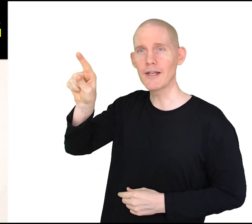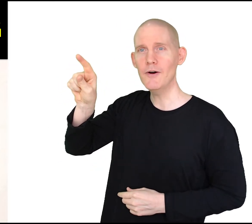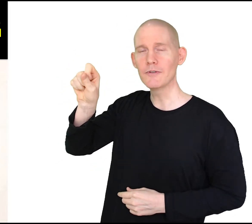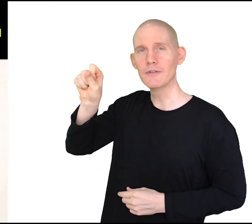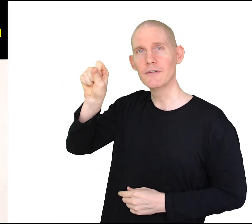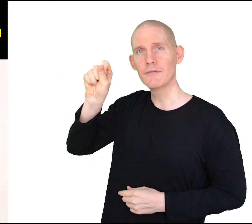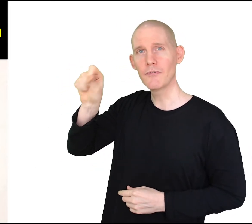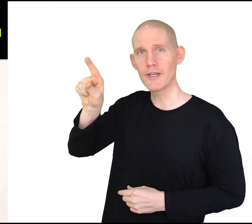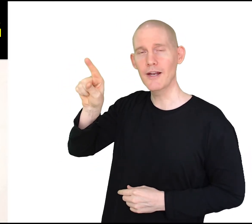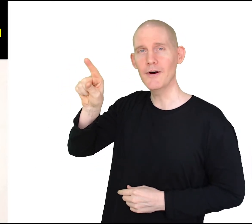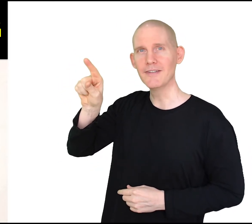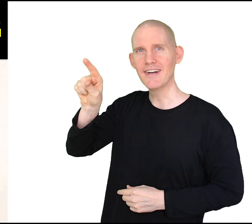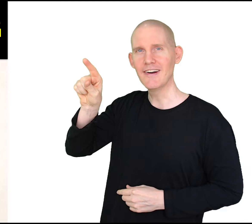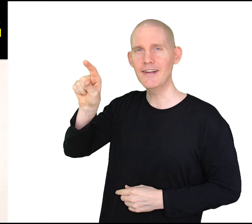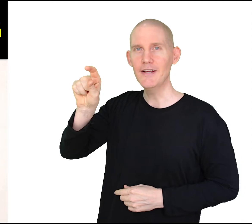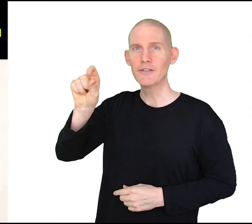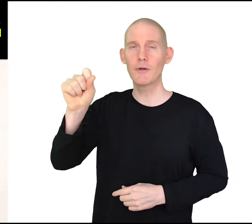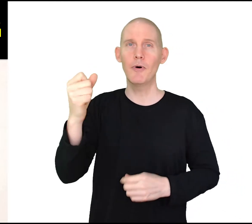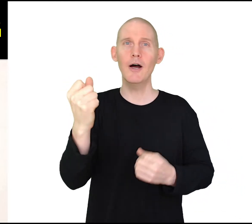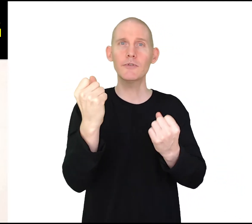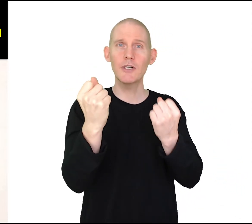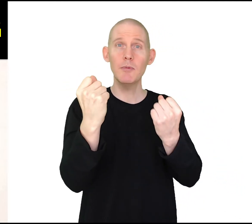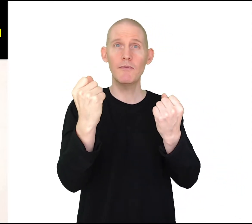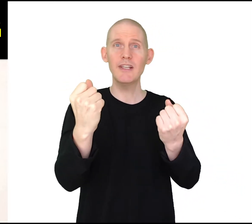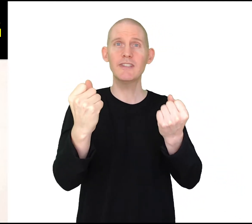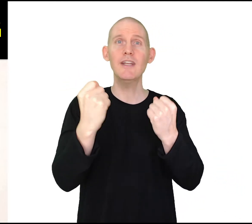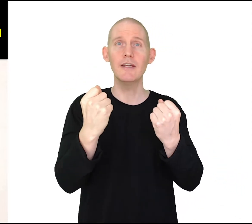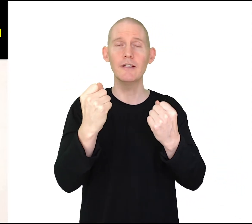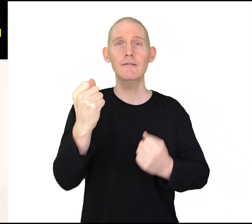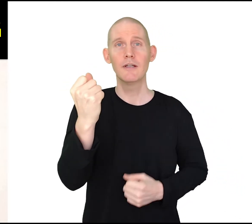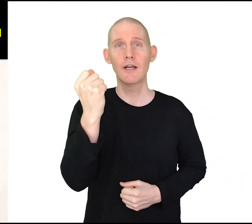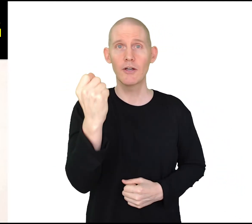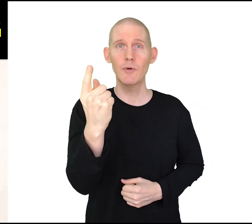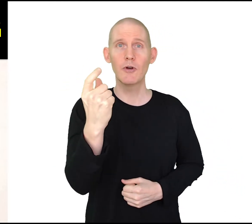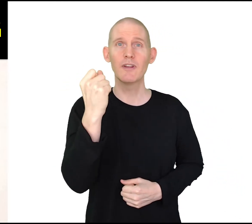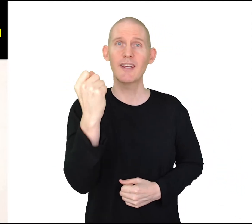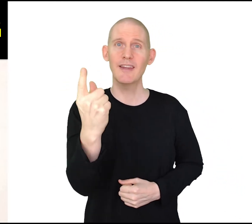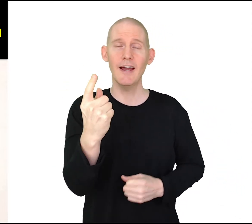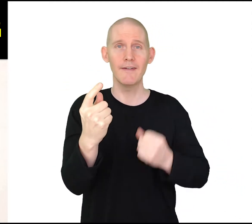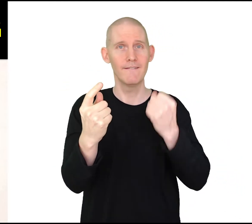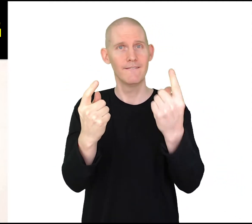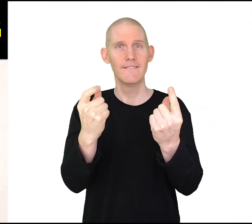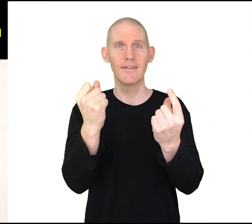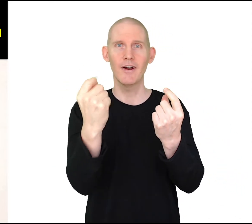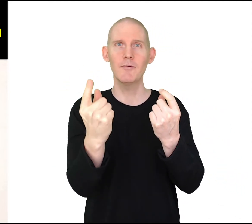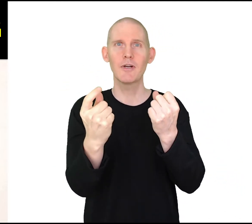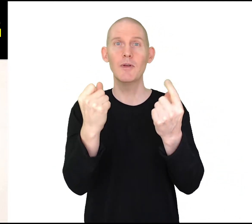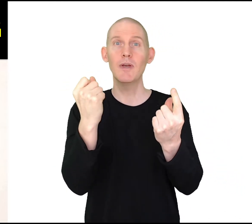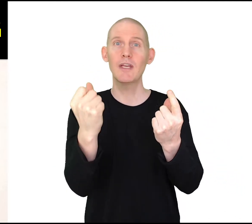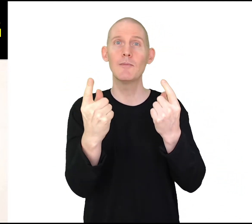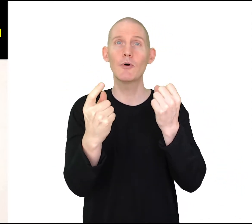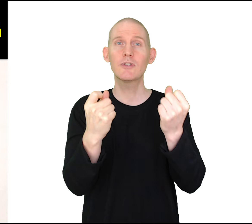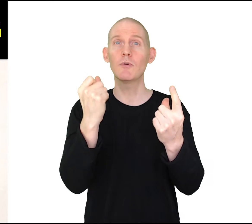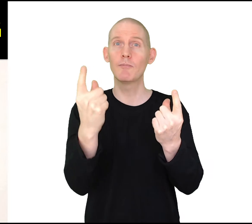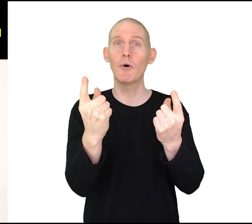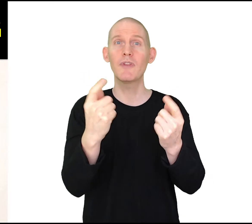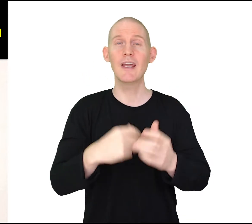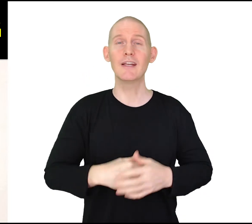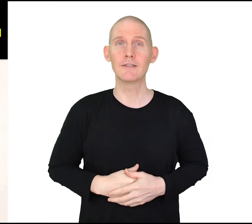out, all right? So the palms are going to be facing in, and you're going to be going like that. All right, we're going to be making the motion with both hands.